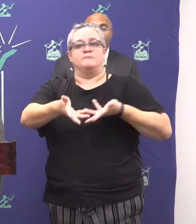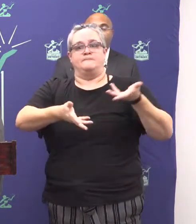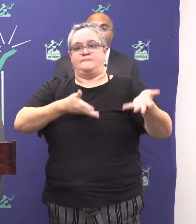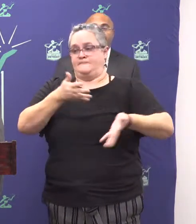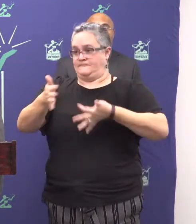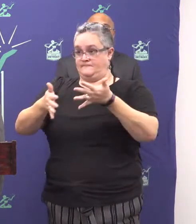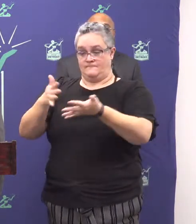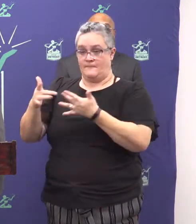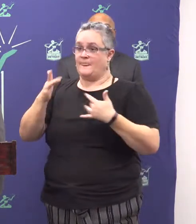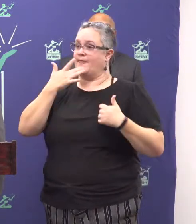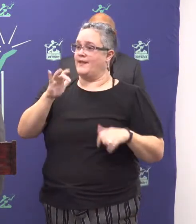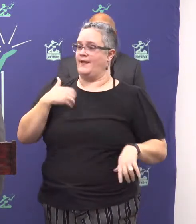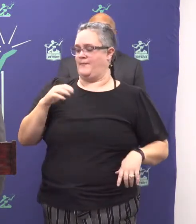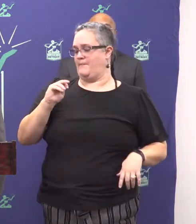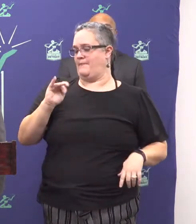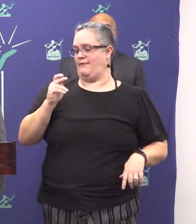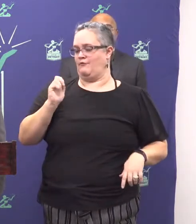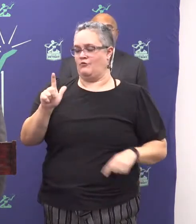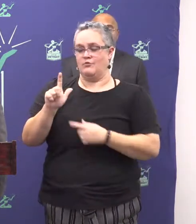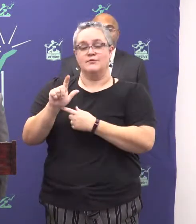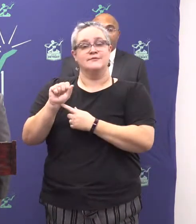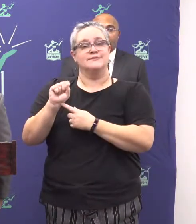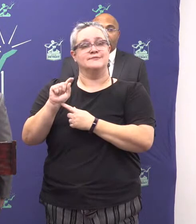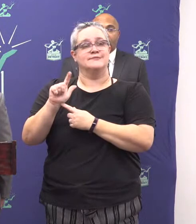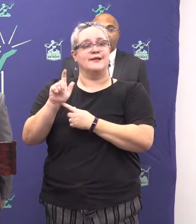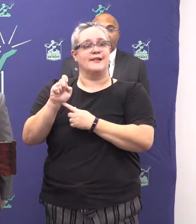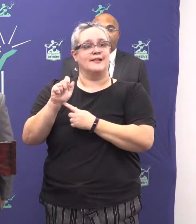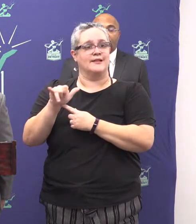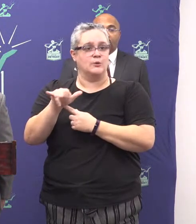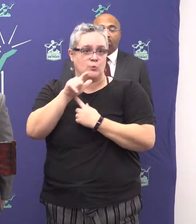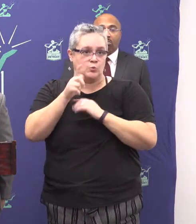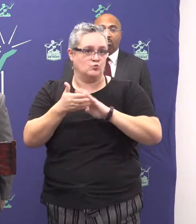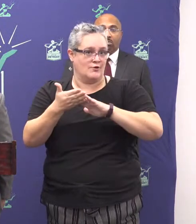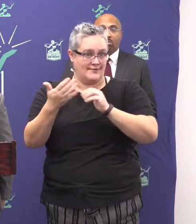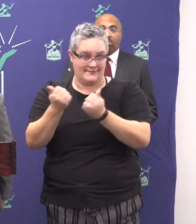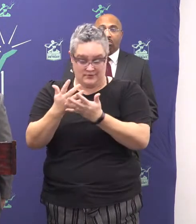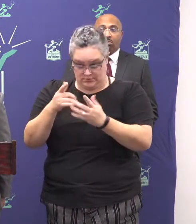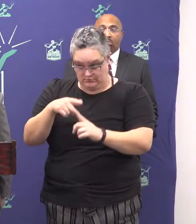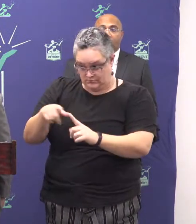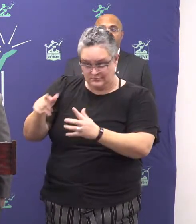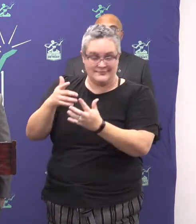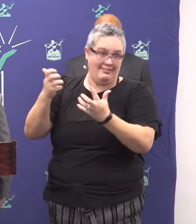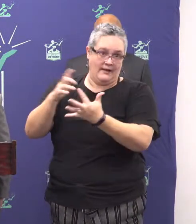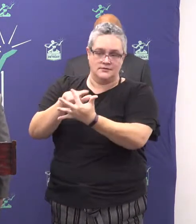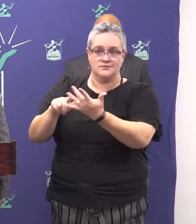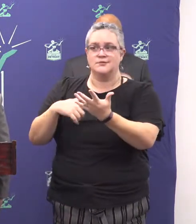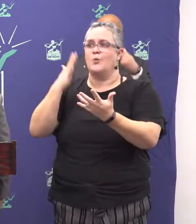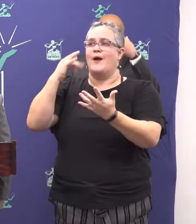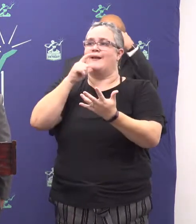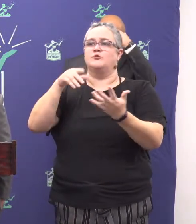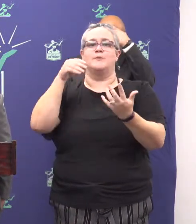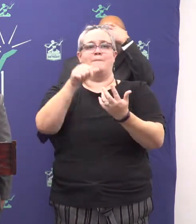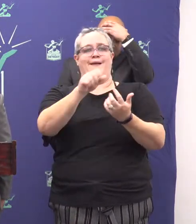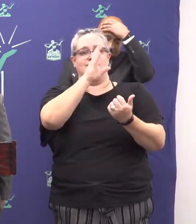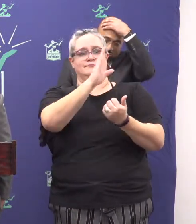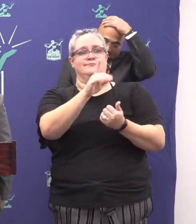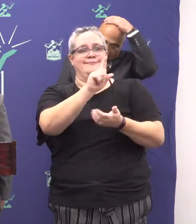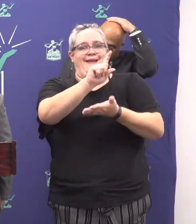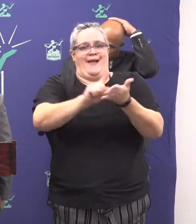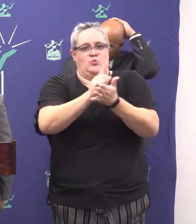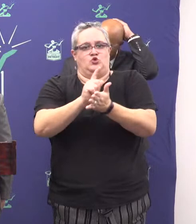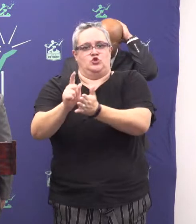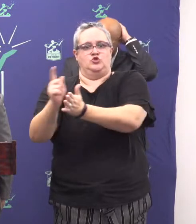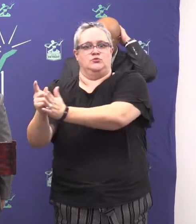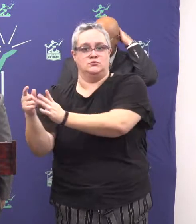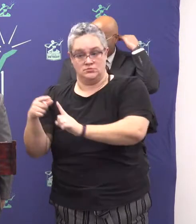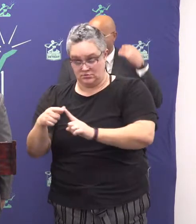We're really lucky to have Michael Staley, who's run a lot of this stuff, but it was his idea. Why don't we just pay him per hour? And our